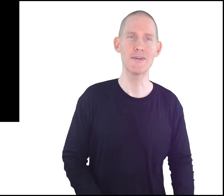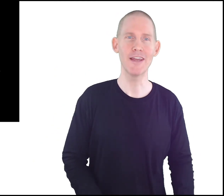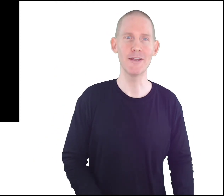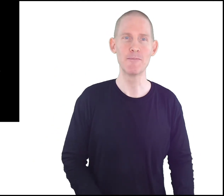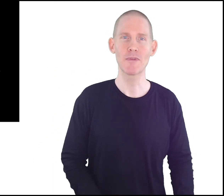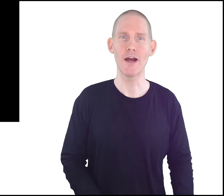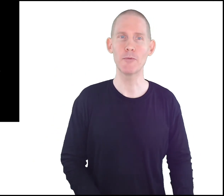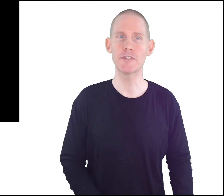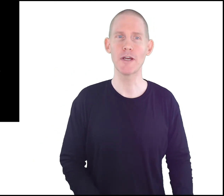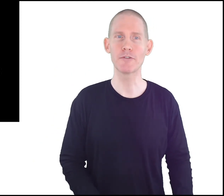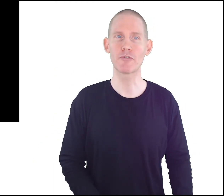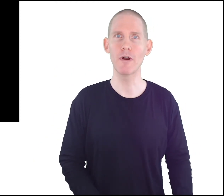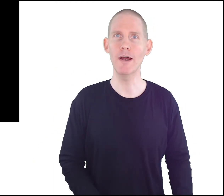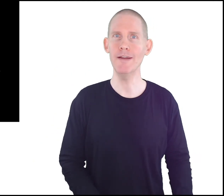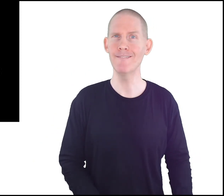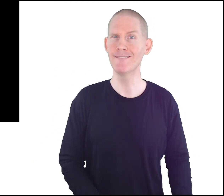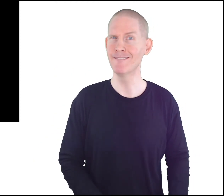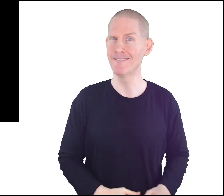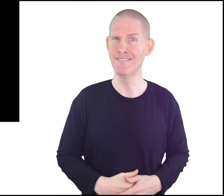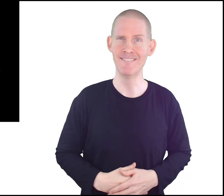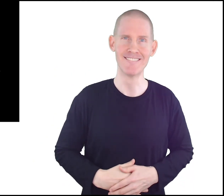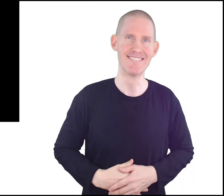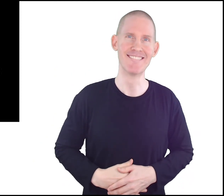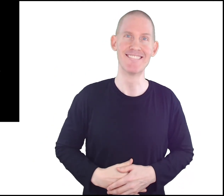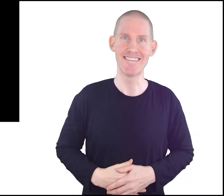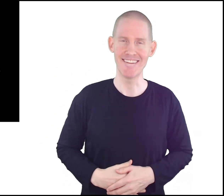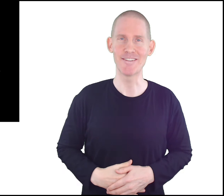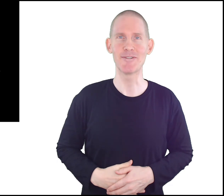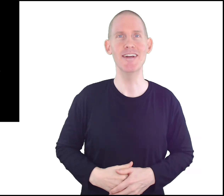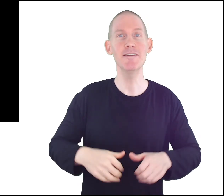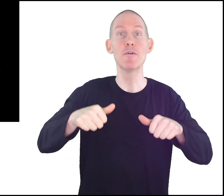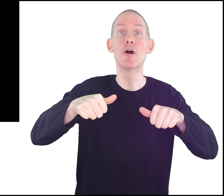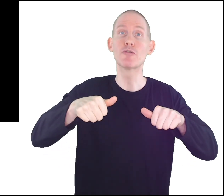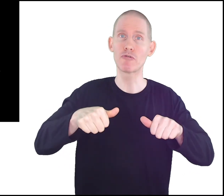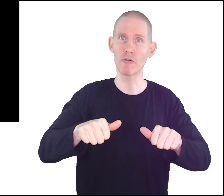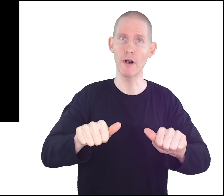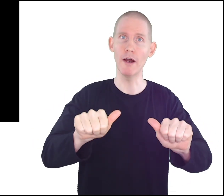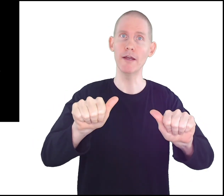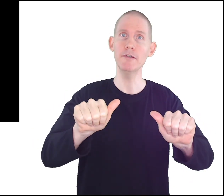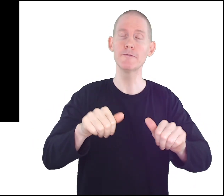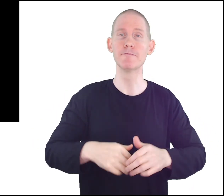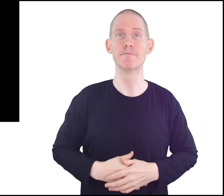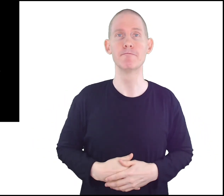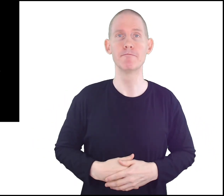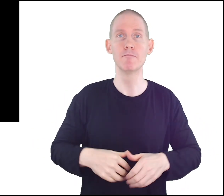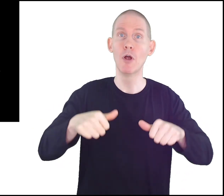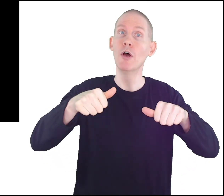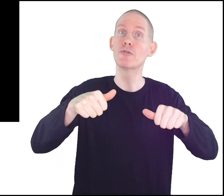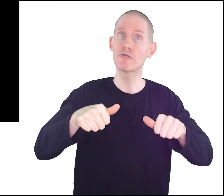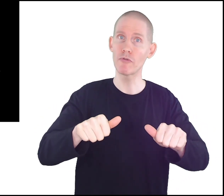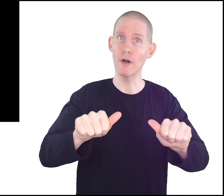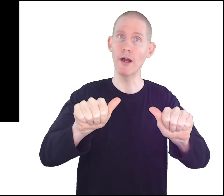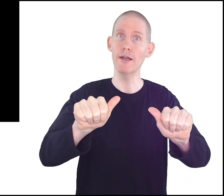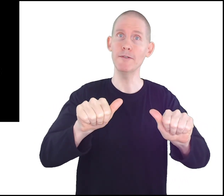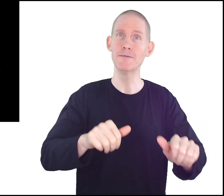Okay, how do we sign try? That's right. Try, try.